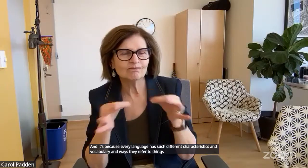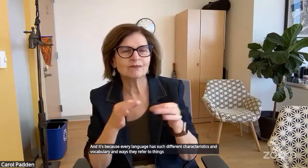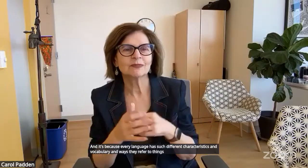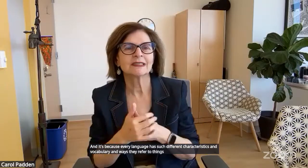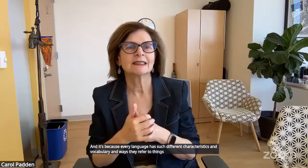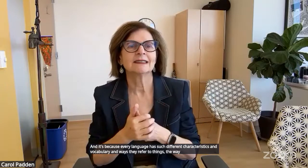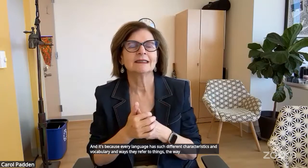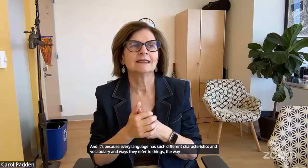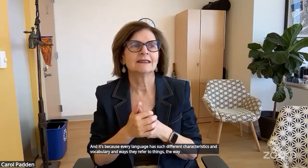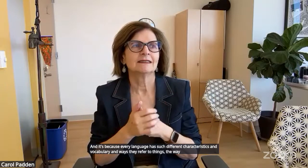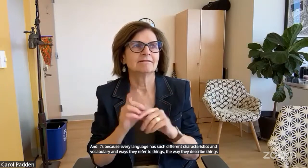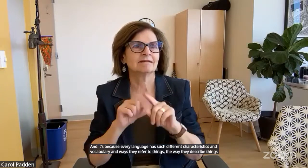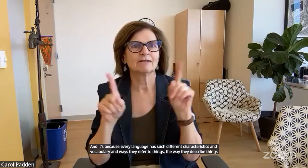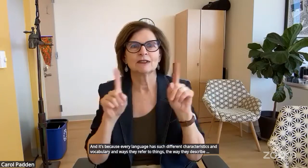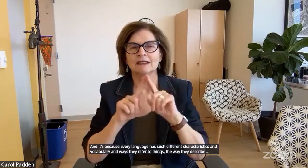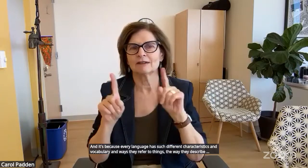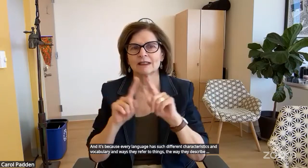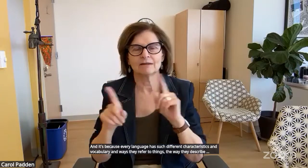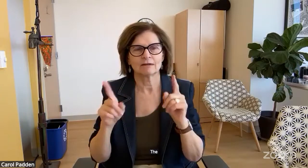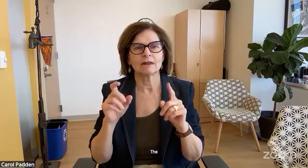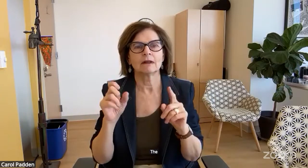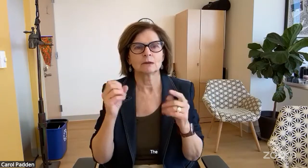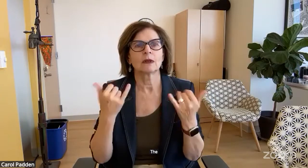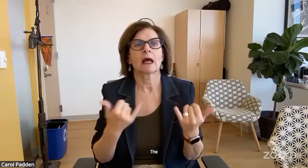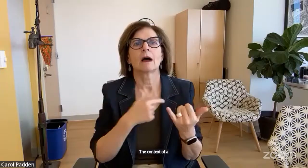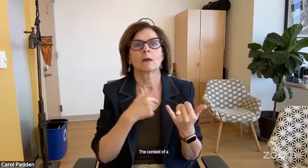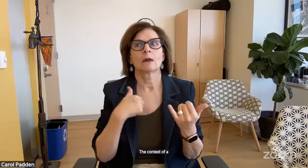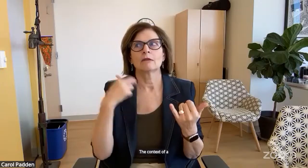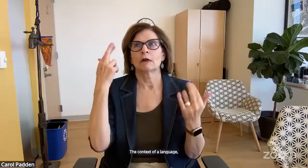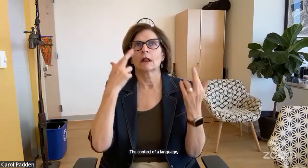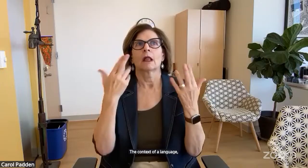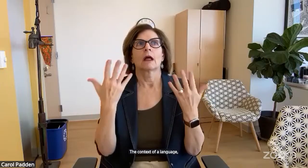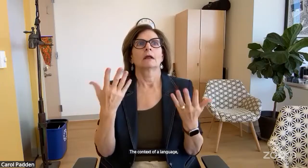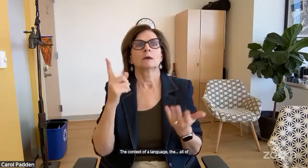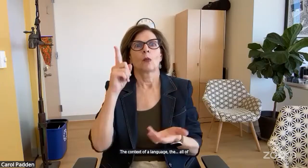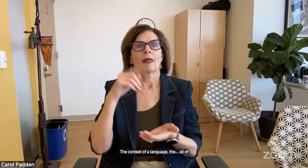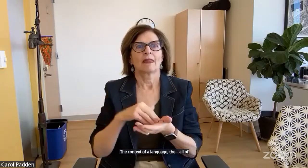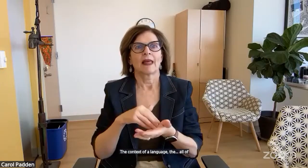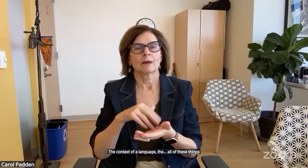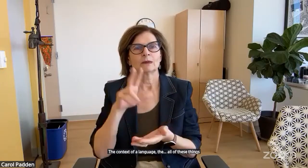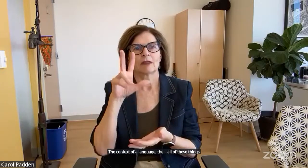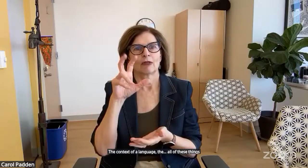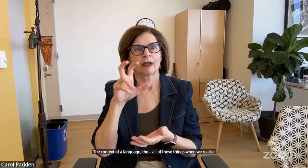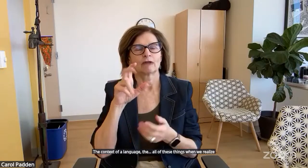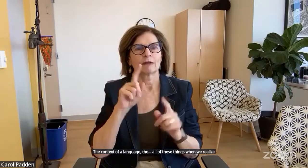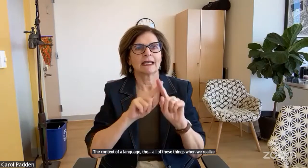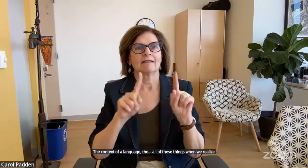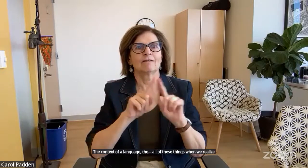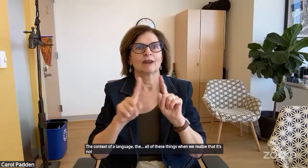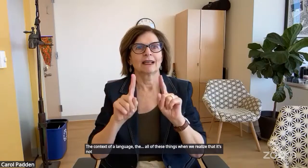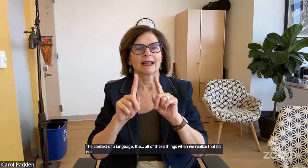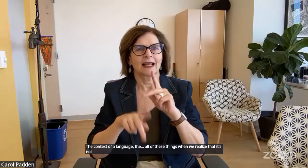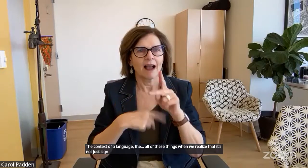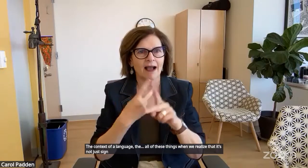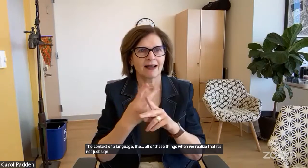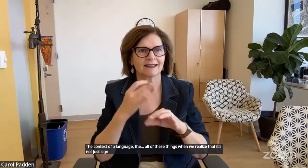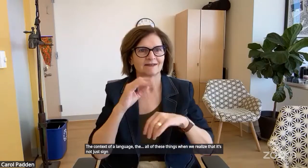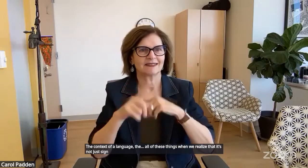they describe things, the context of a language, all of these things when we realize that it's not just sign language, but it's in